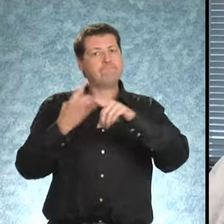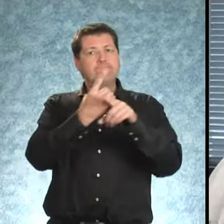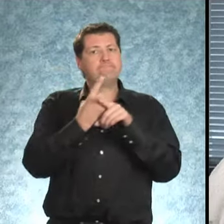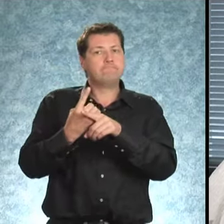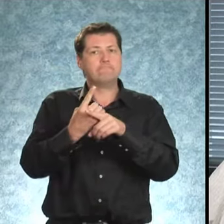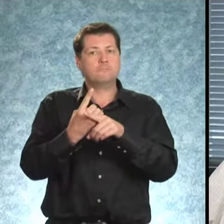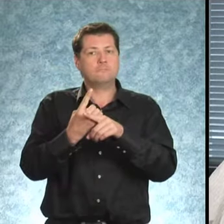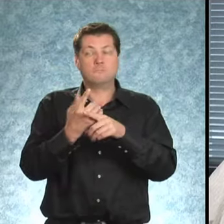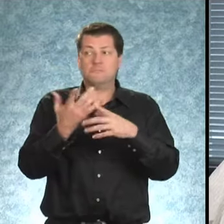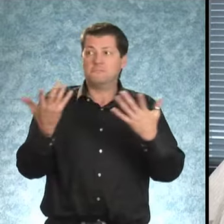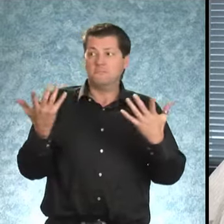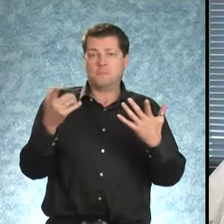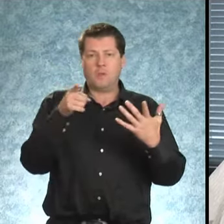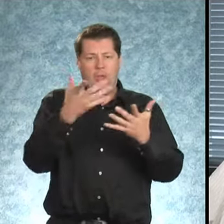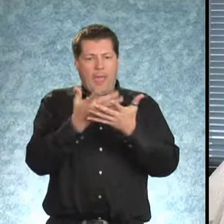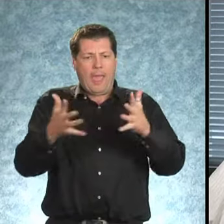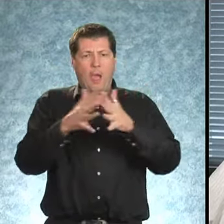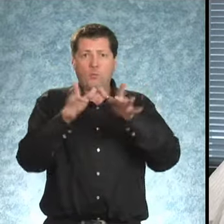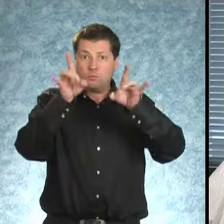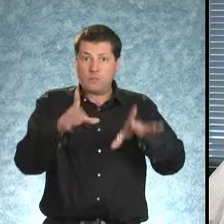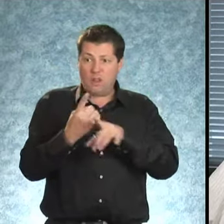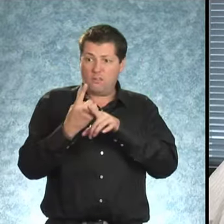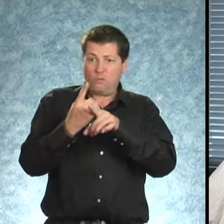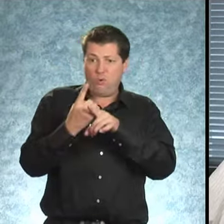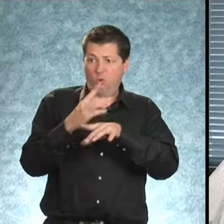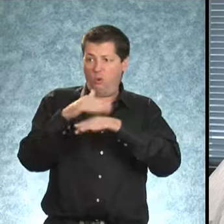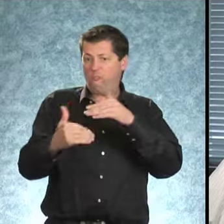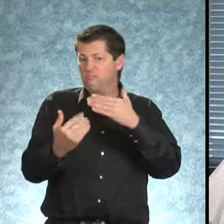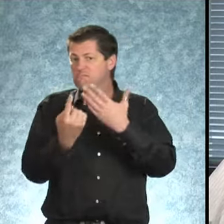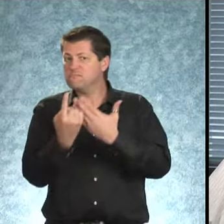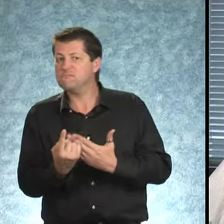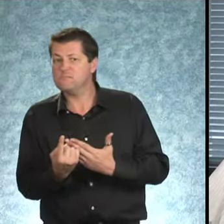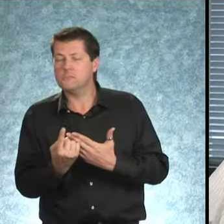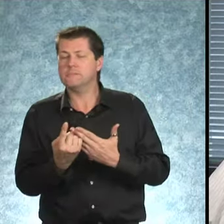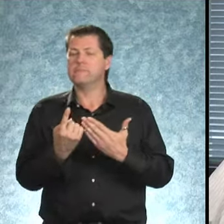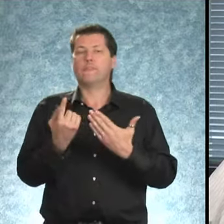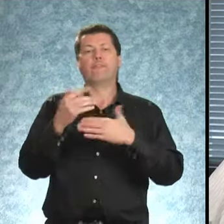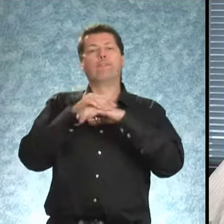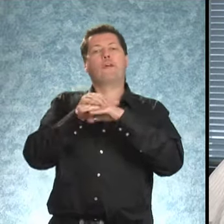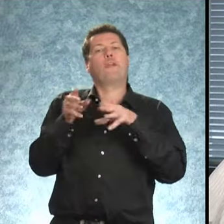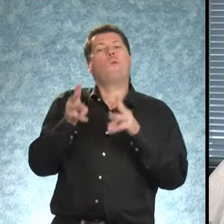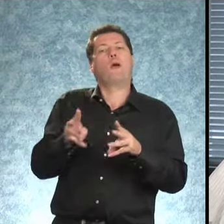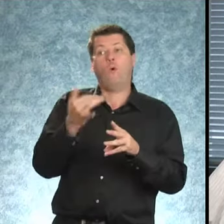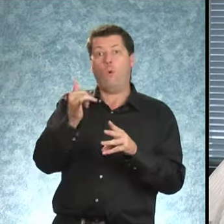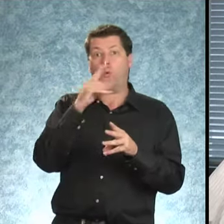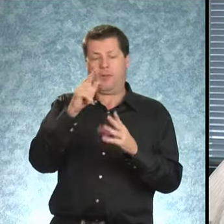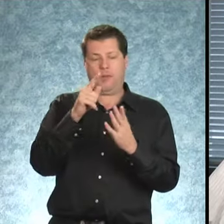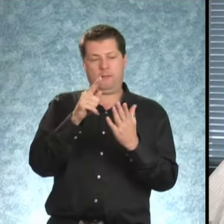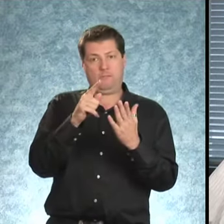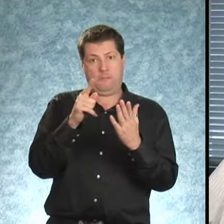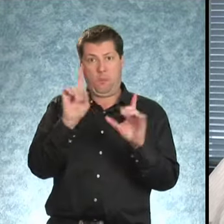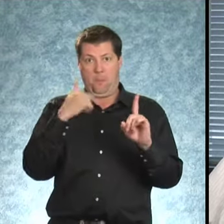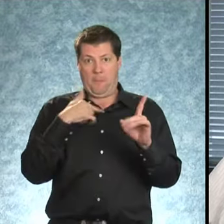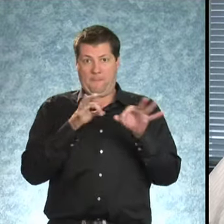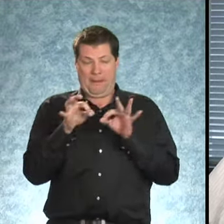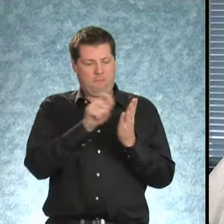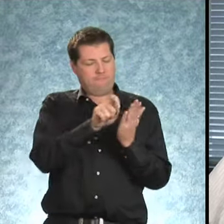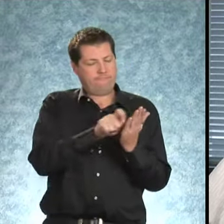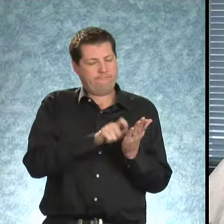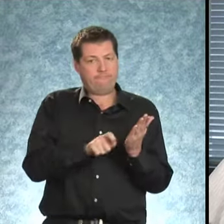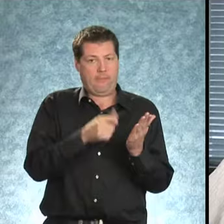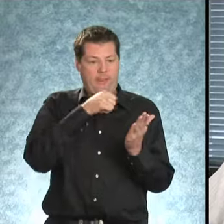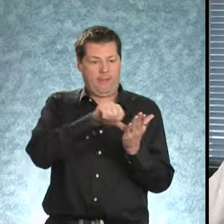boundary to not necessarily talk amongst each other. But generally just a friendly chat, or maybe a letter in the letterbox indicating what you